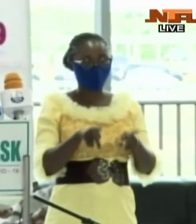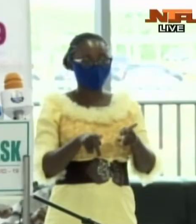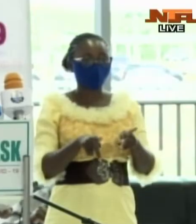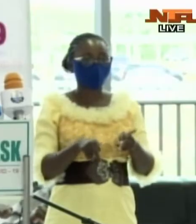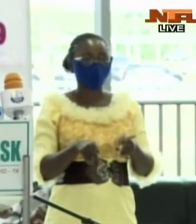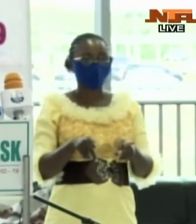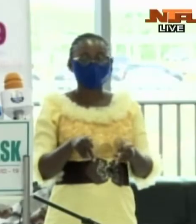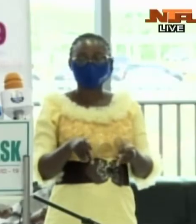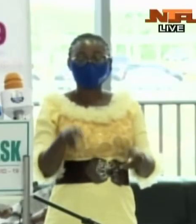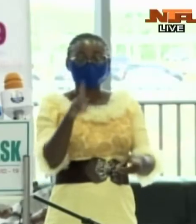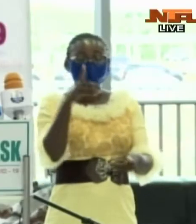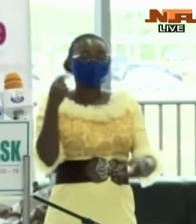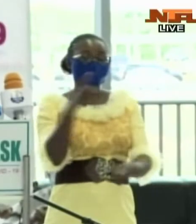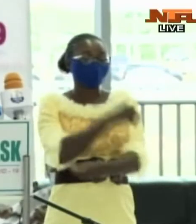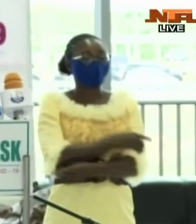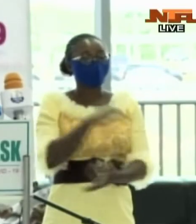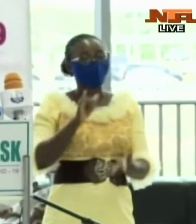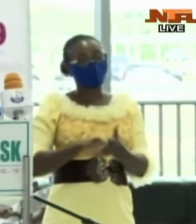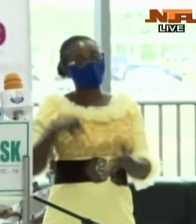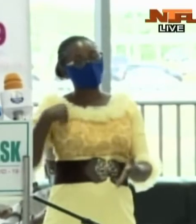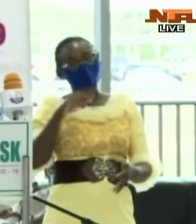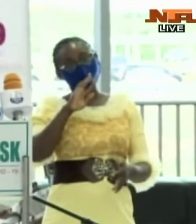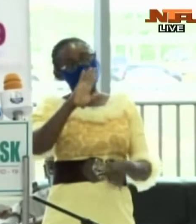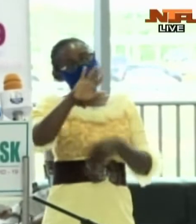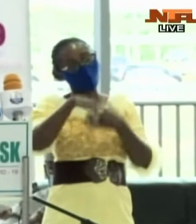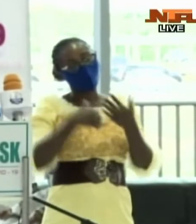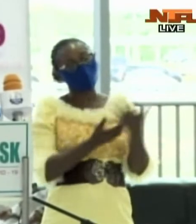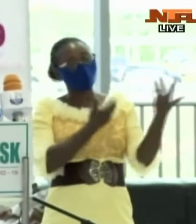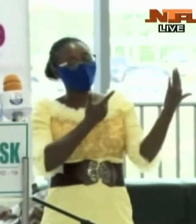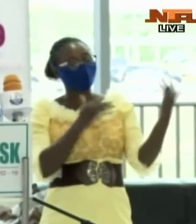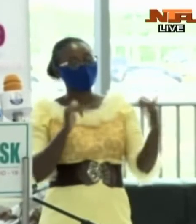the date we have been waiting is here.